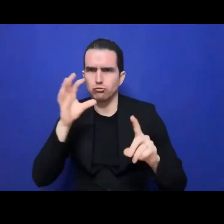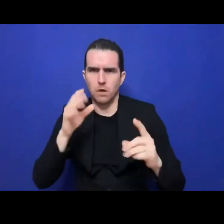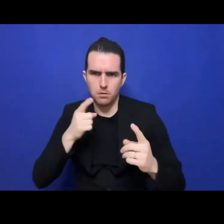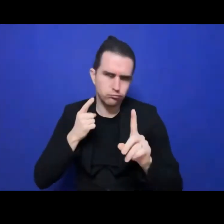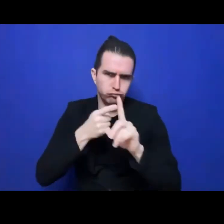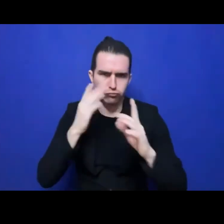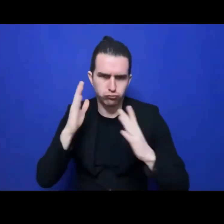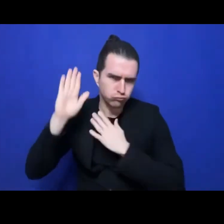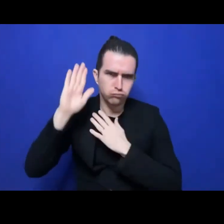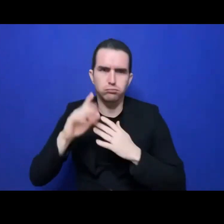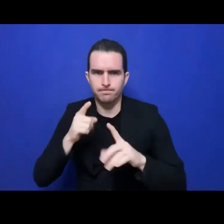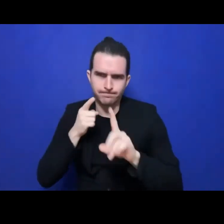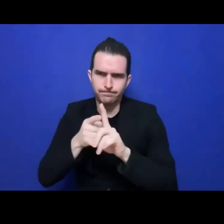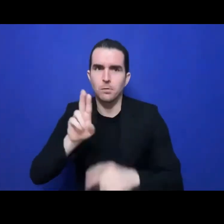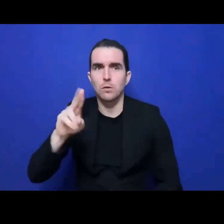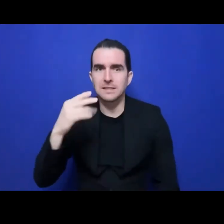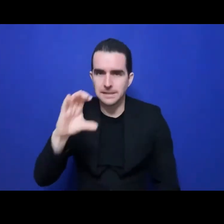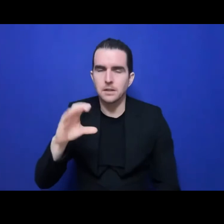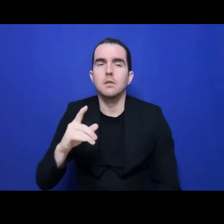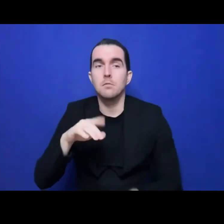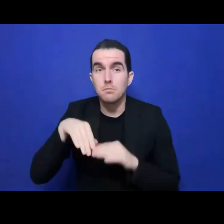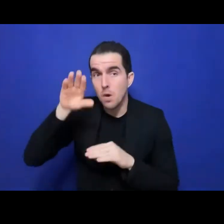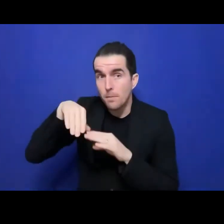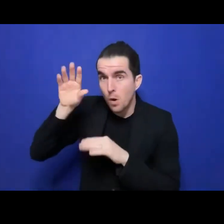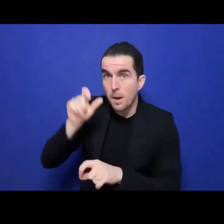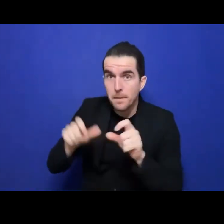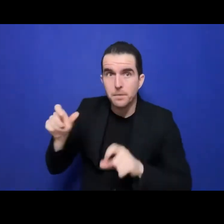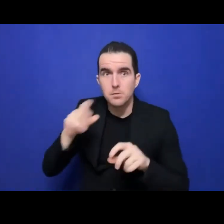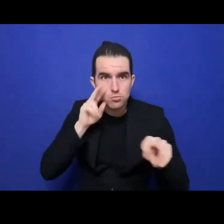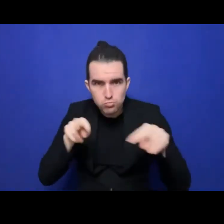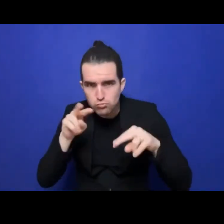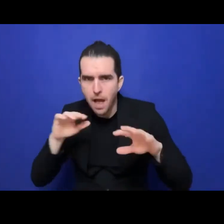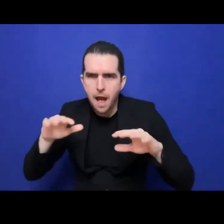are often not linked to a clear strategy to achieve UHC.